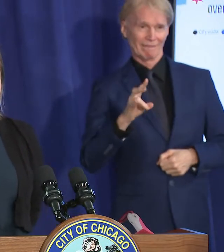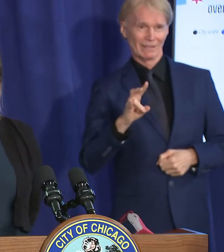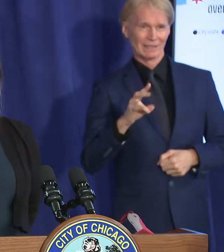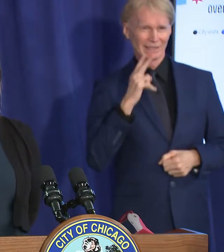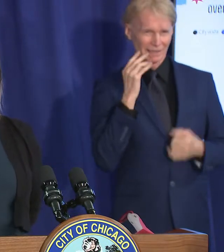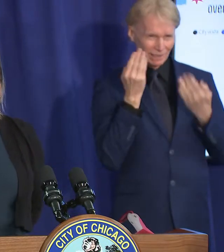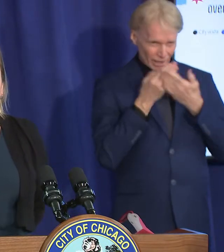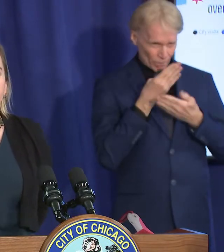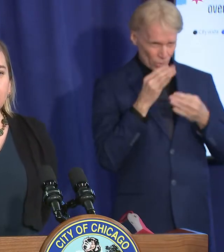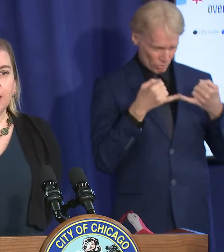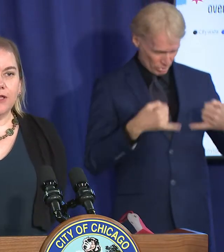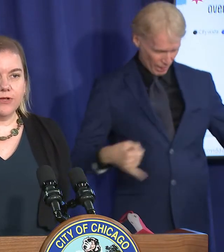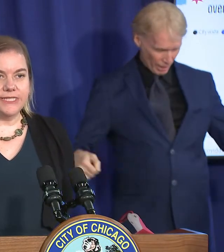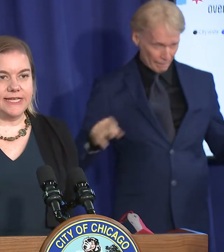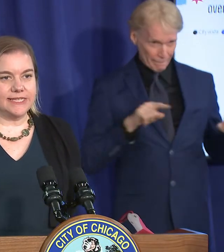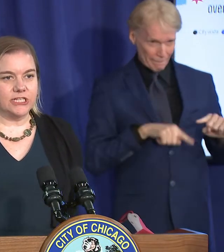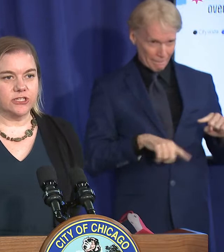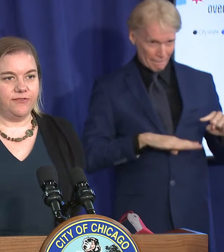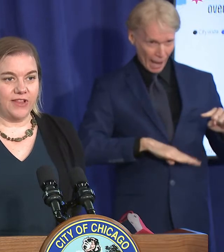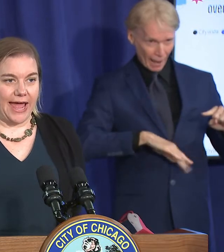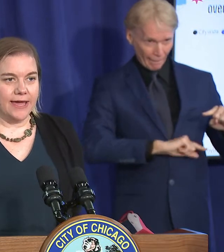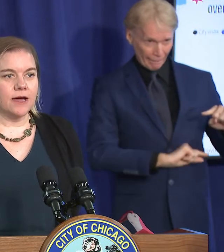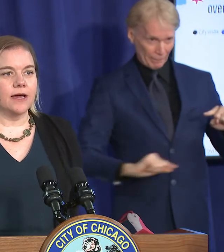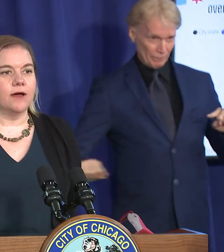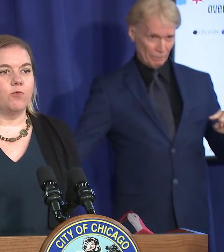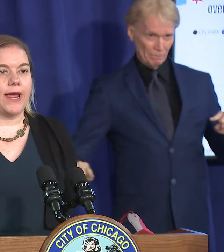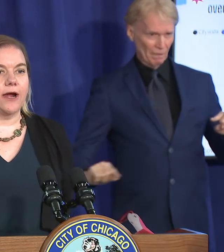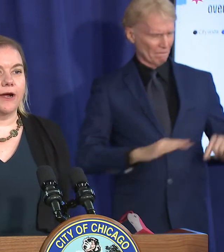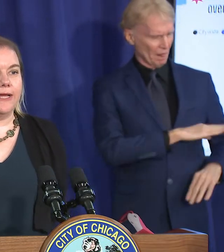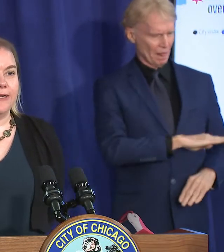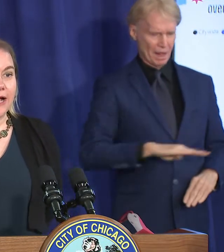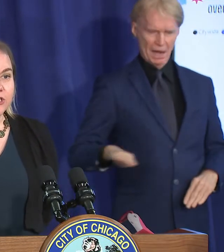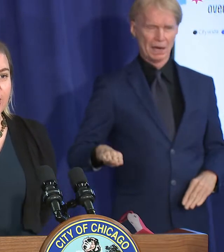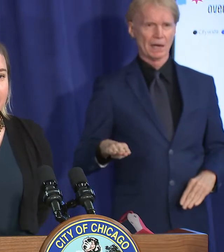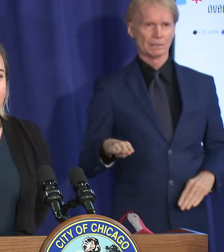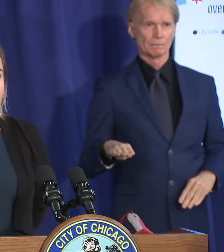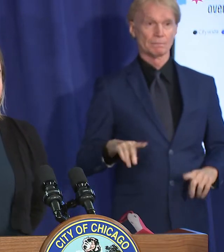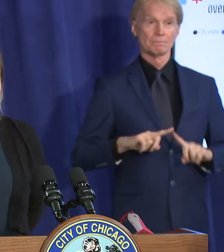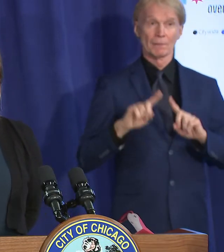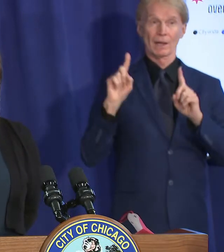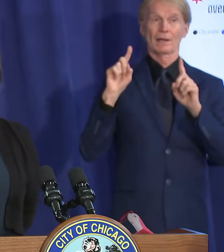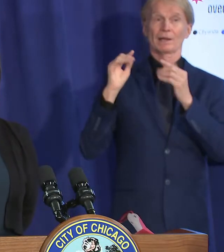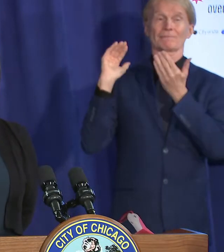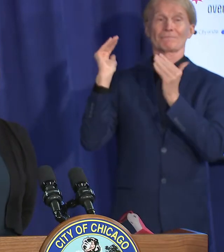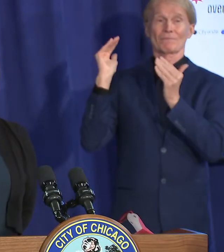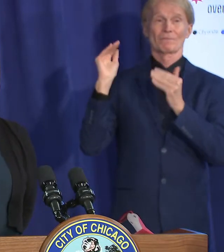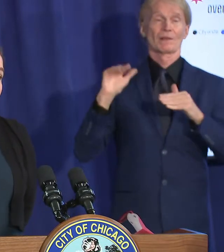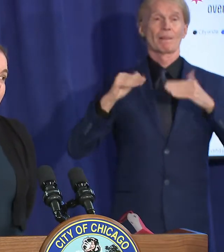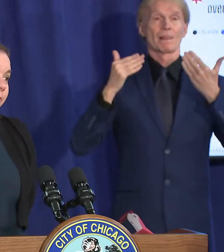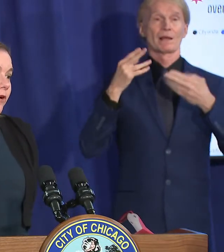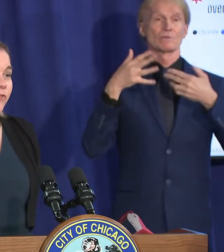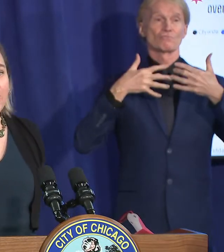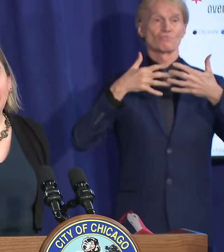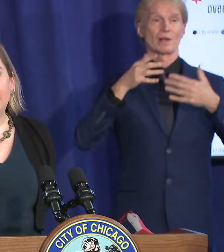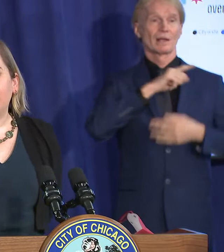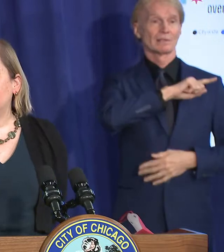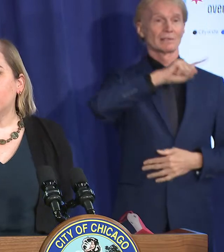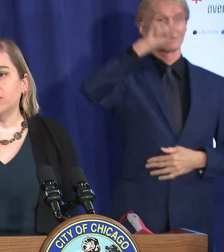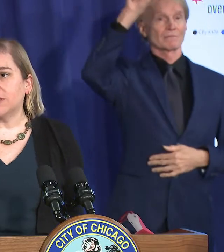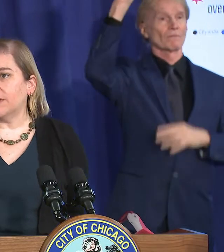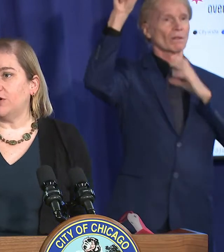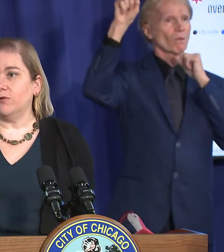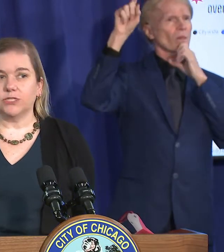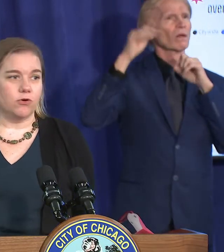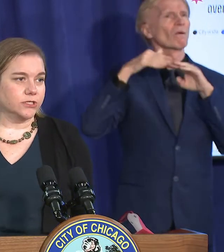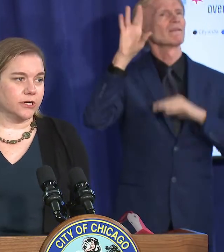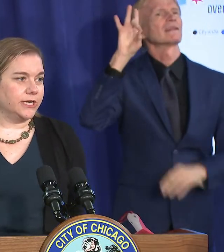dark blue line at the bottom. You can see essentially flat, where in contrast, in the light gray at the top are people over 80. If you